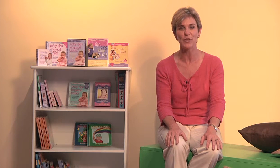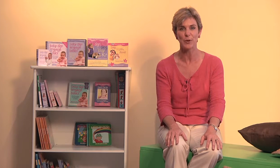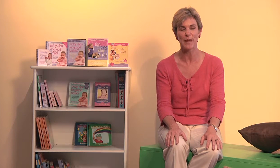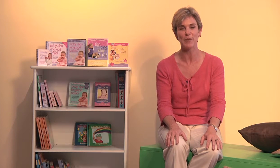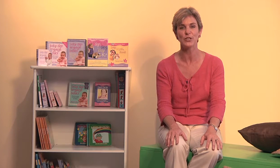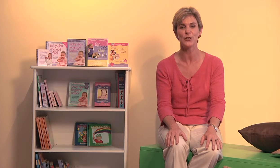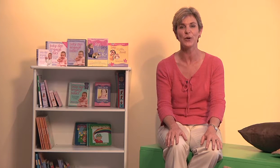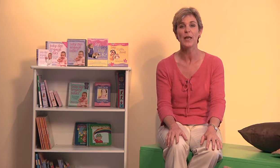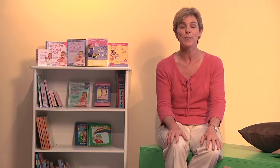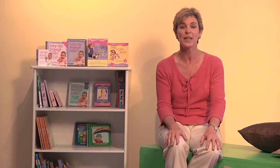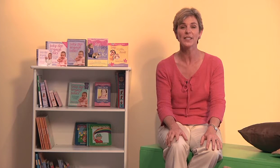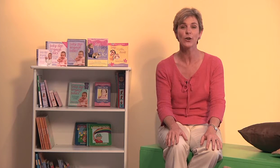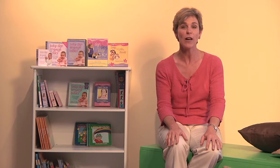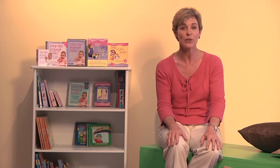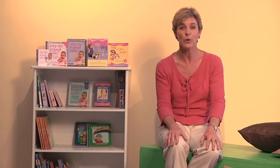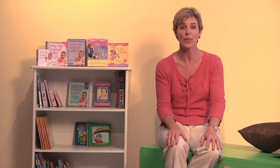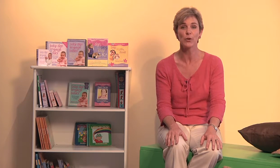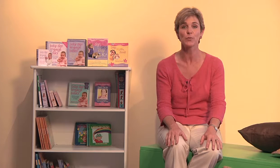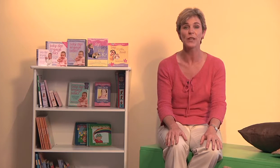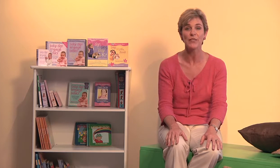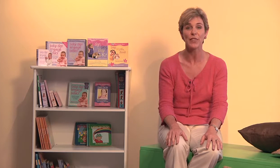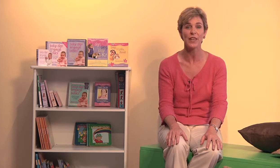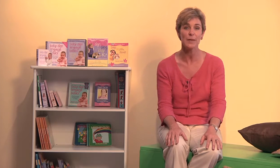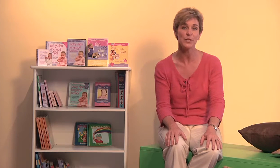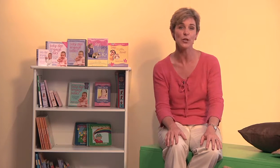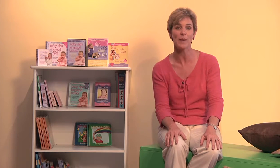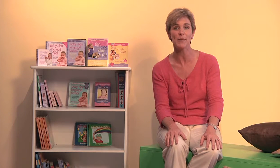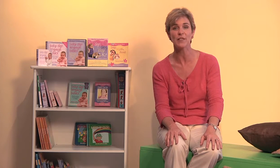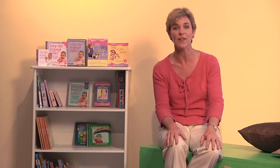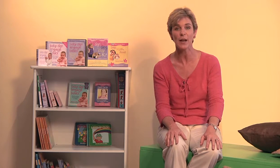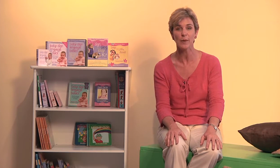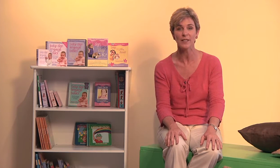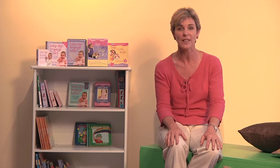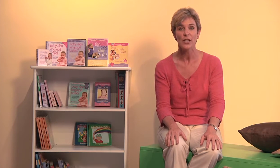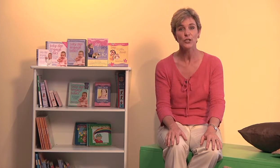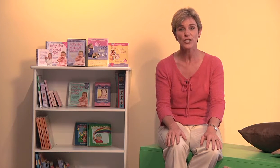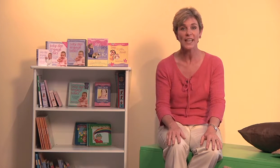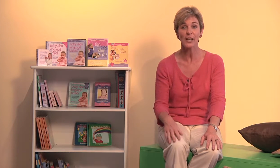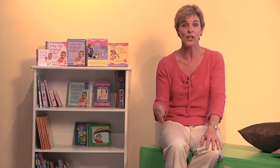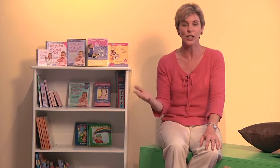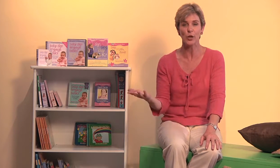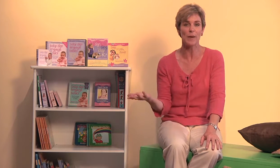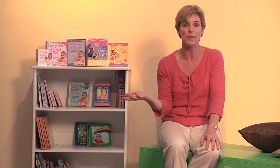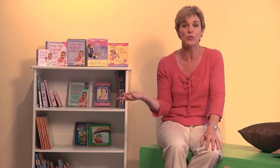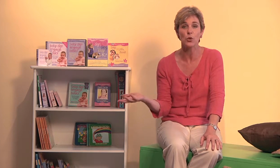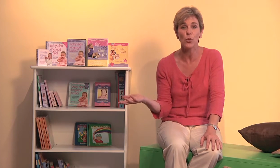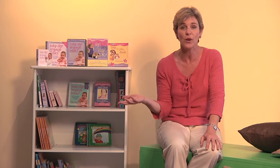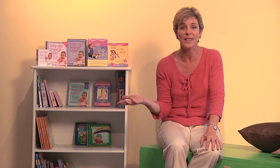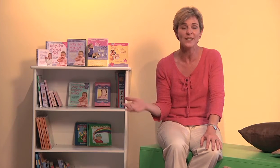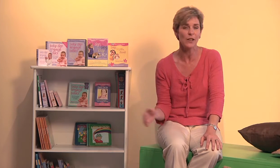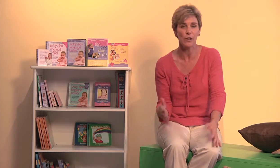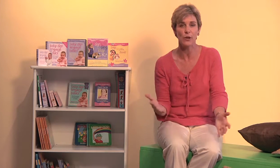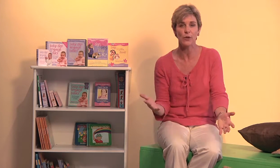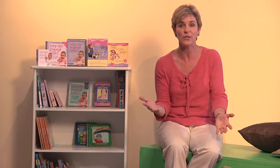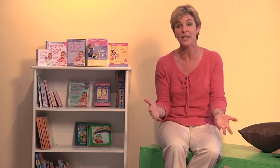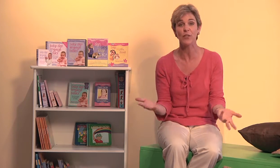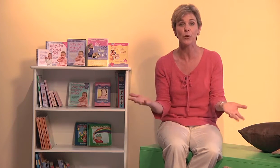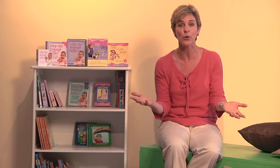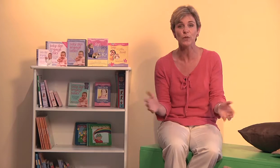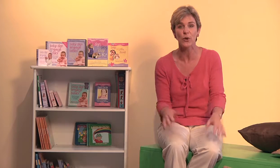your baby too, because they're often one of the most prolific themes in your baby's environment. Just take a look at your baby's toys, clothes, even their room